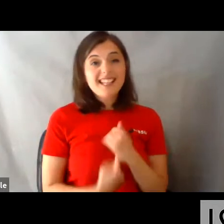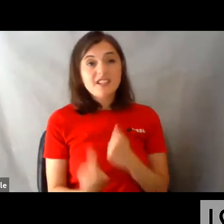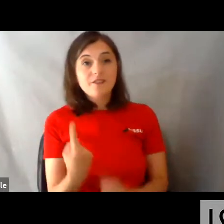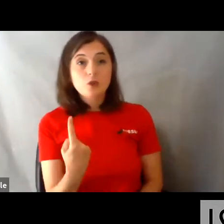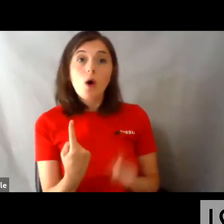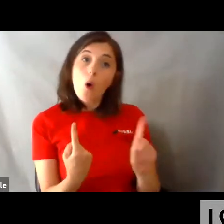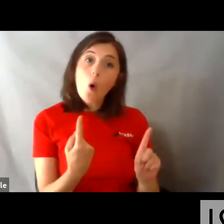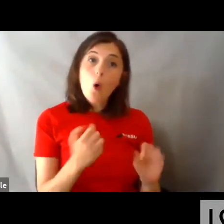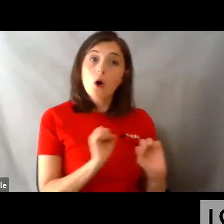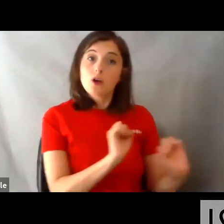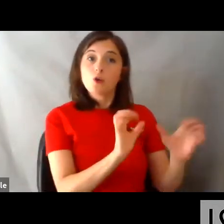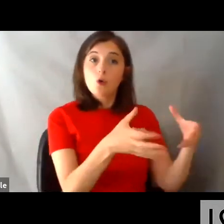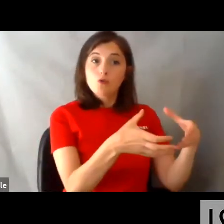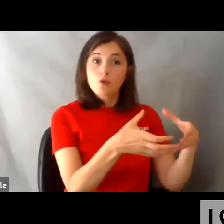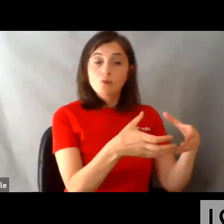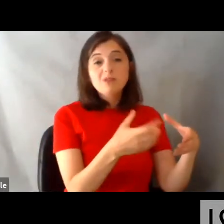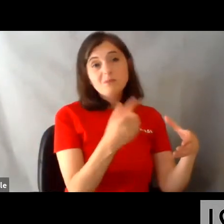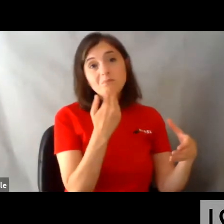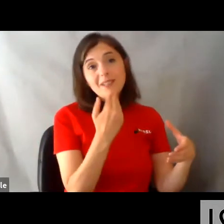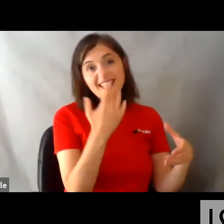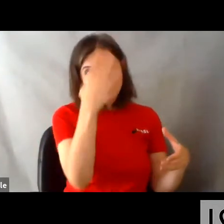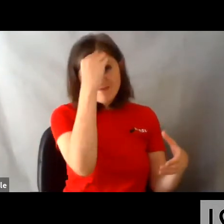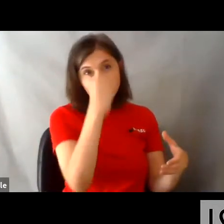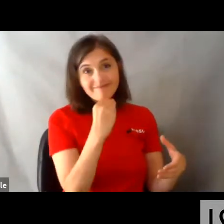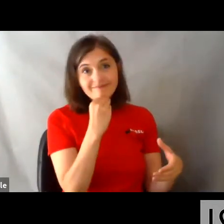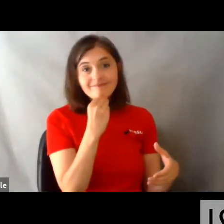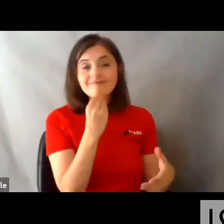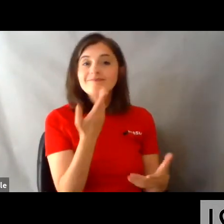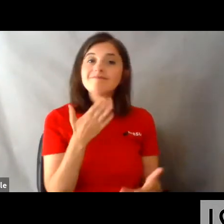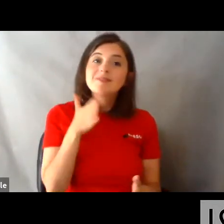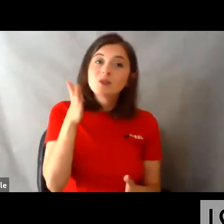let us know, which you can do by going to our website again,